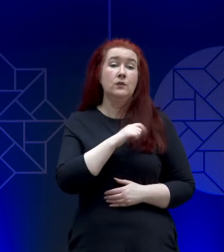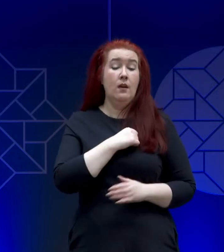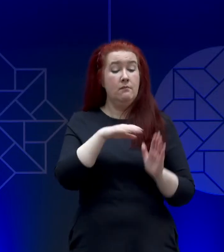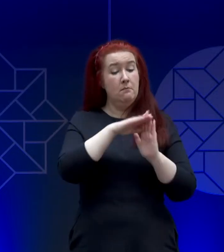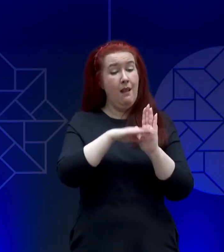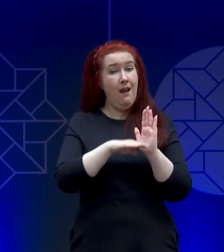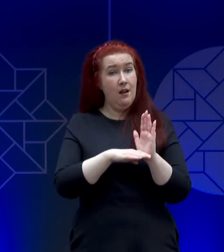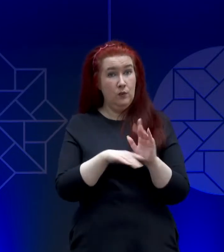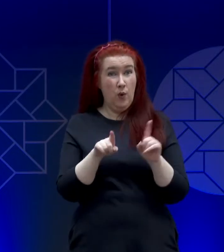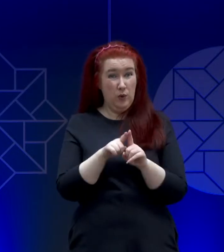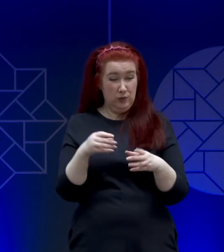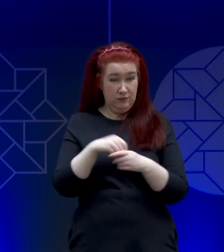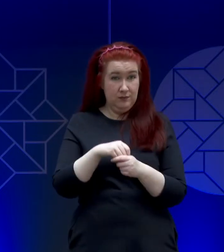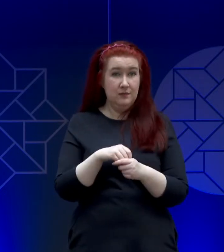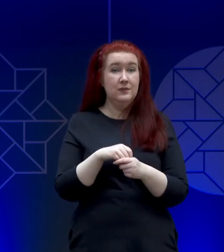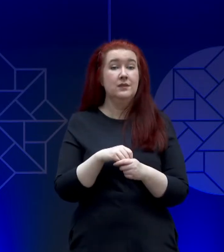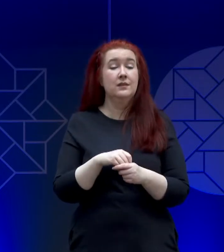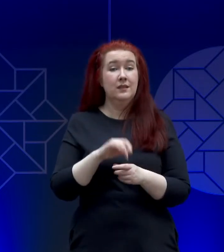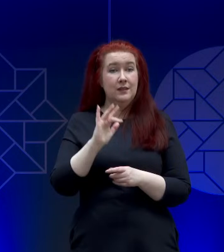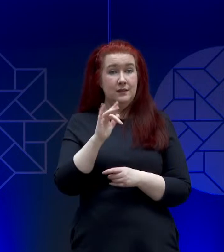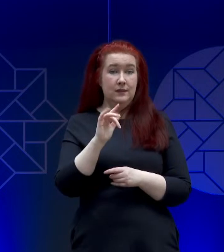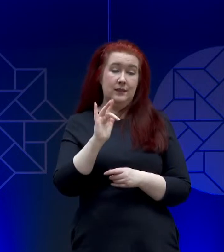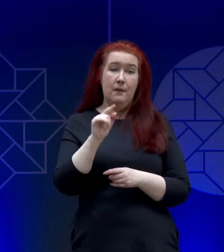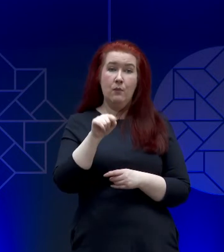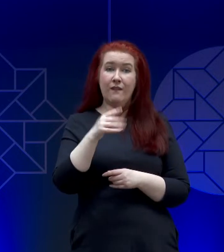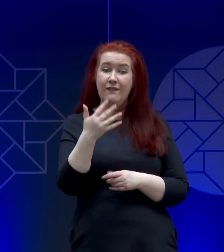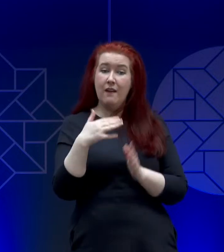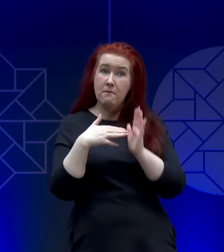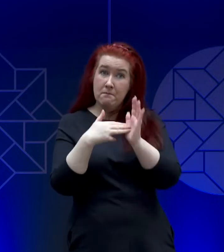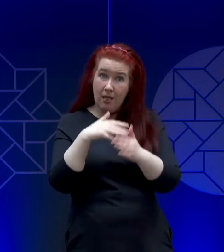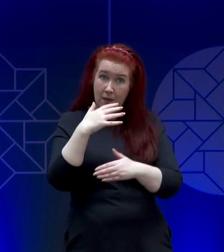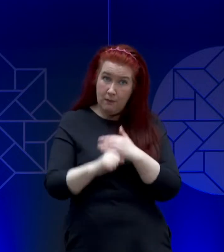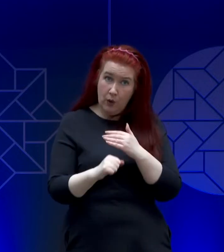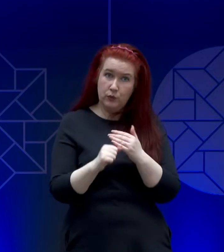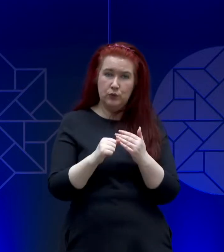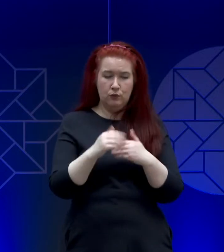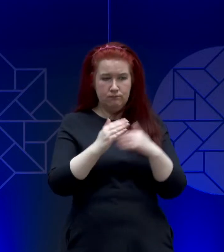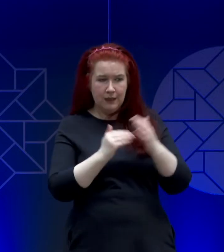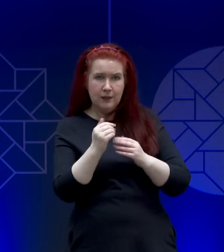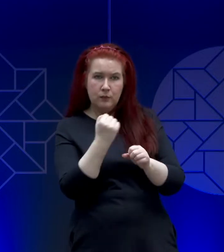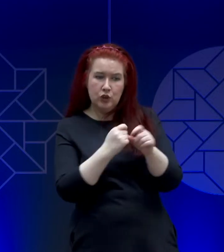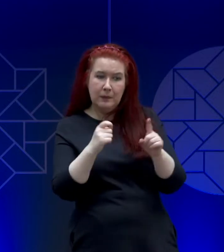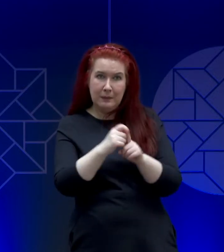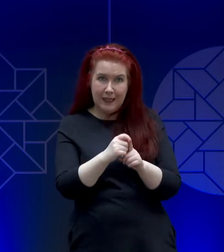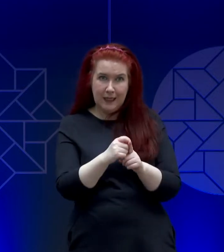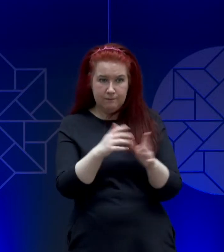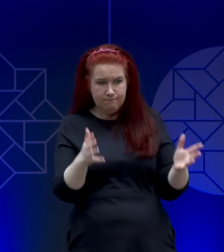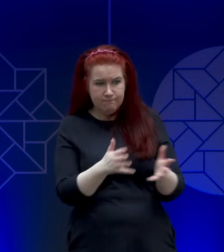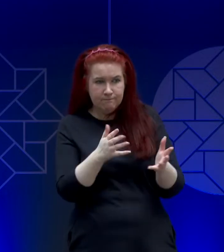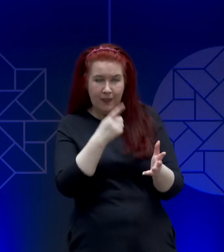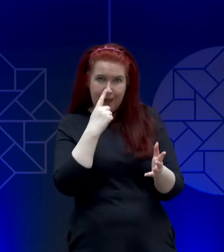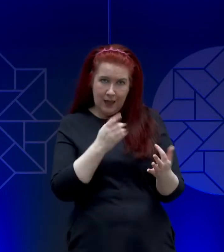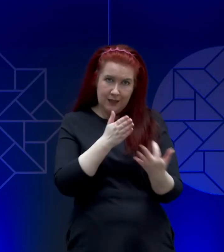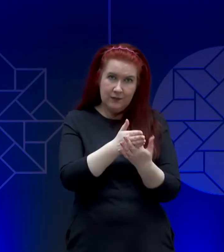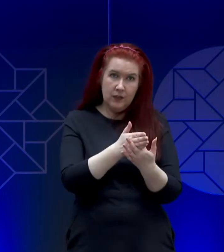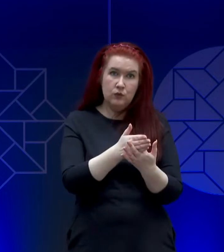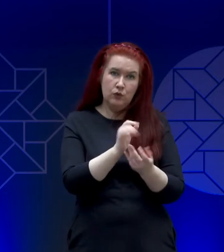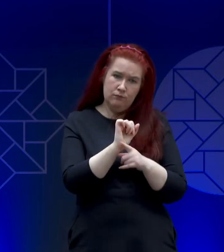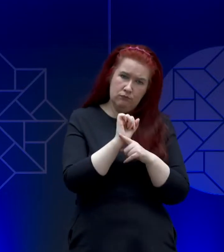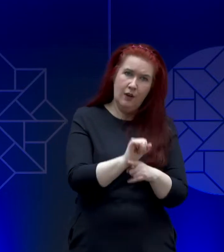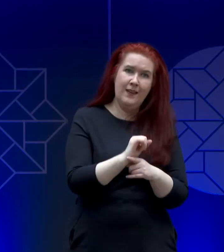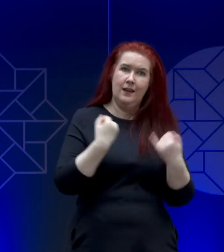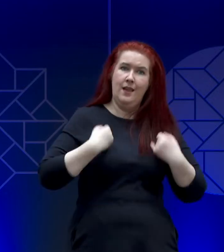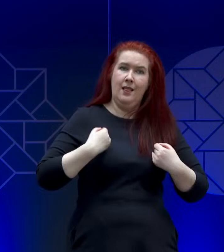includes £10.5 million to build GP capacity to intervene earlier and prevent illnesses such as